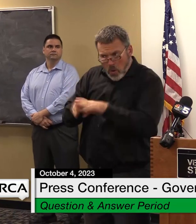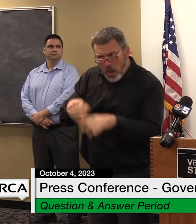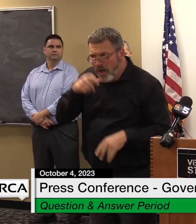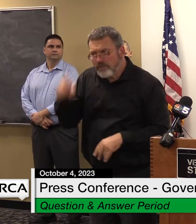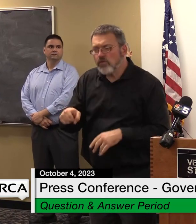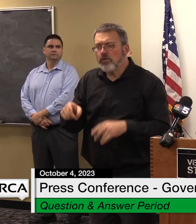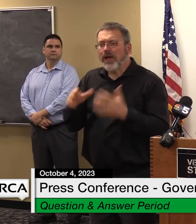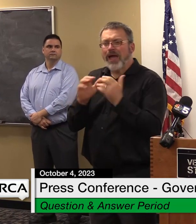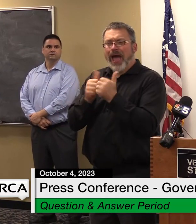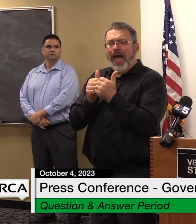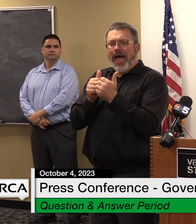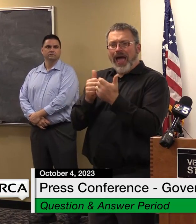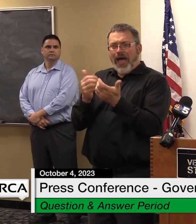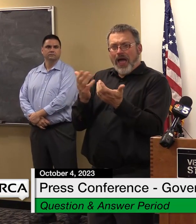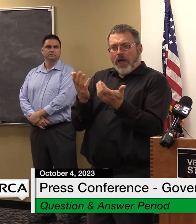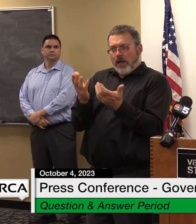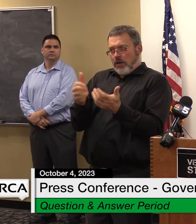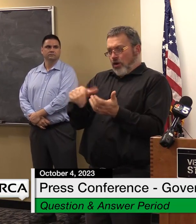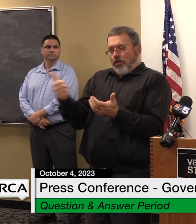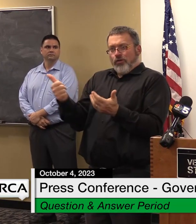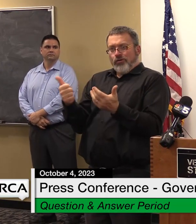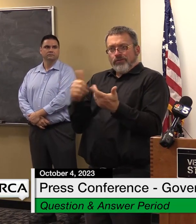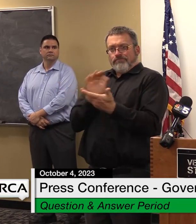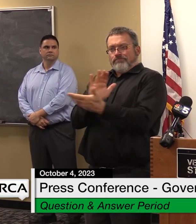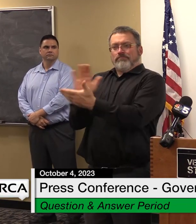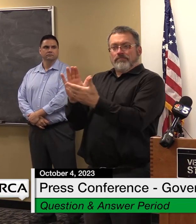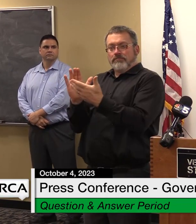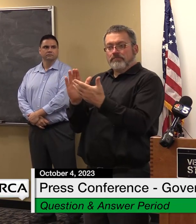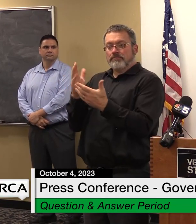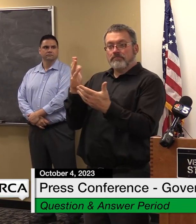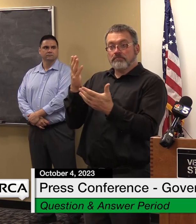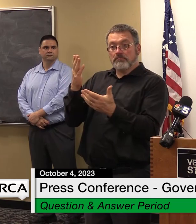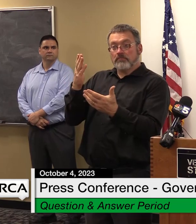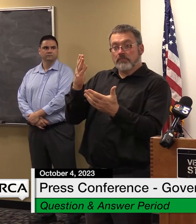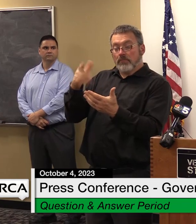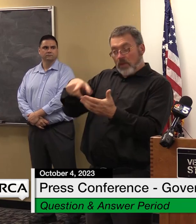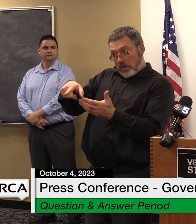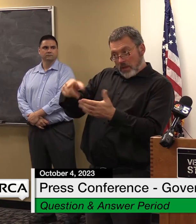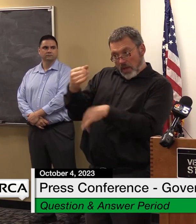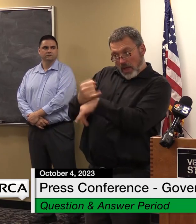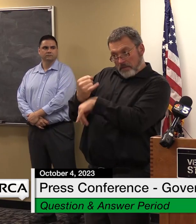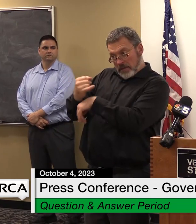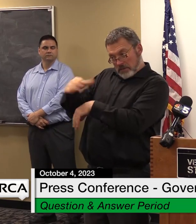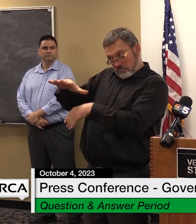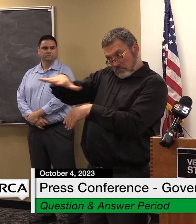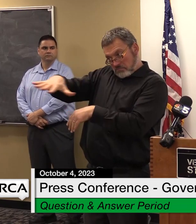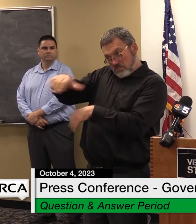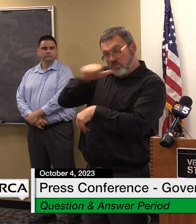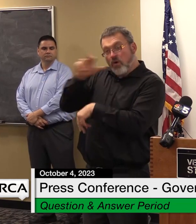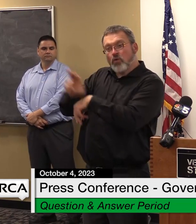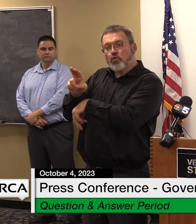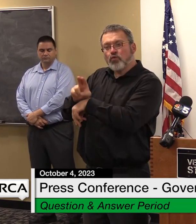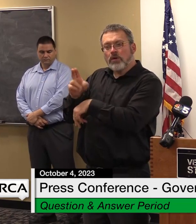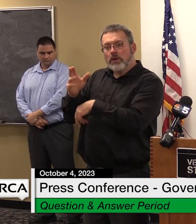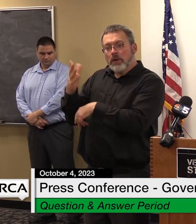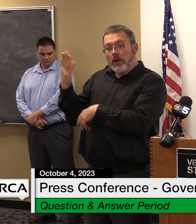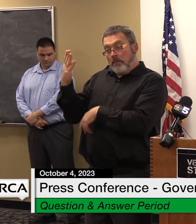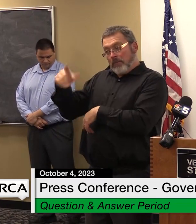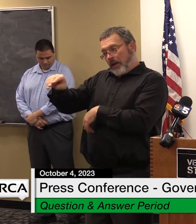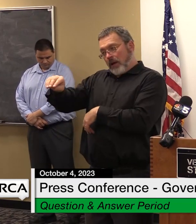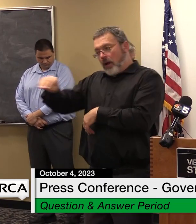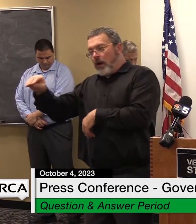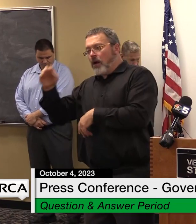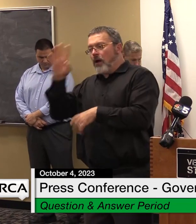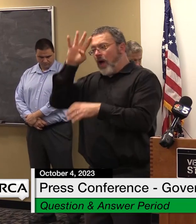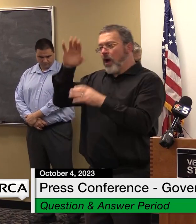you're going to have to find other uses for part of your campus that's not being utilized today. So again, I think that they're all contemplating that,